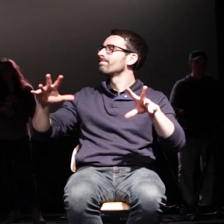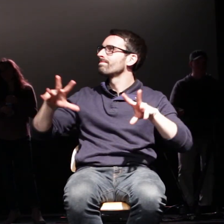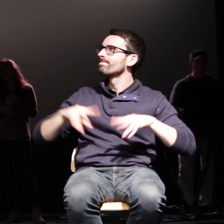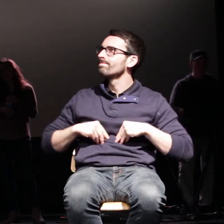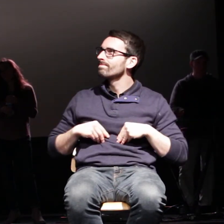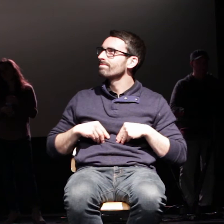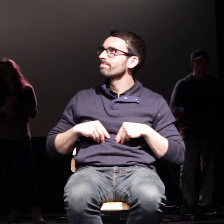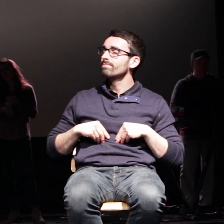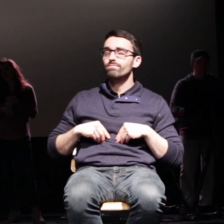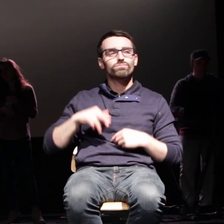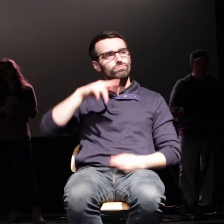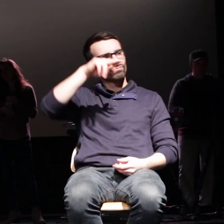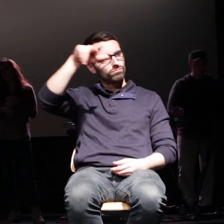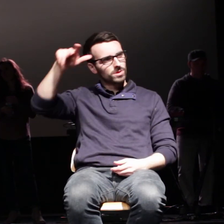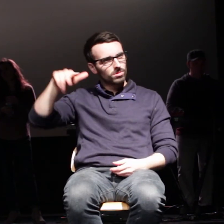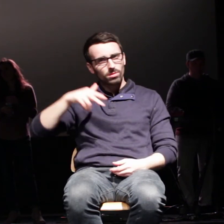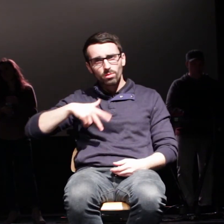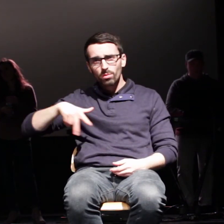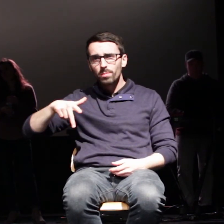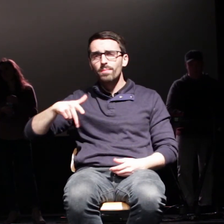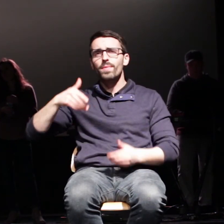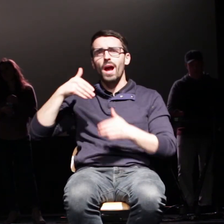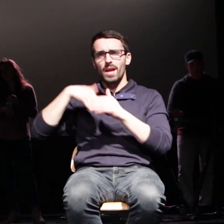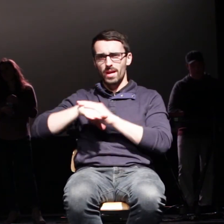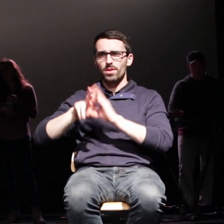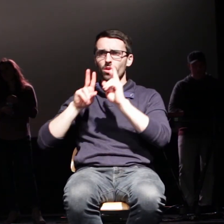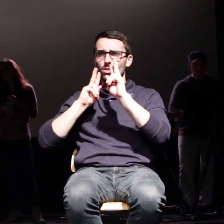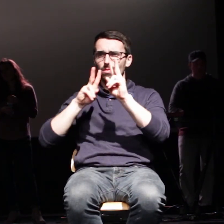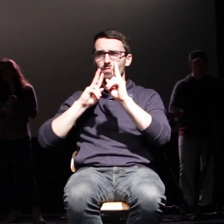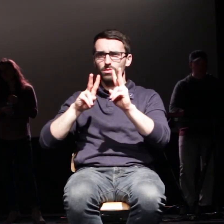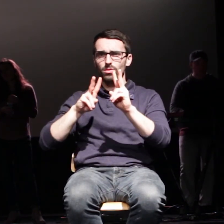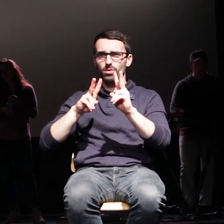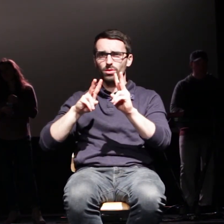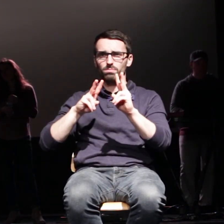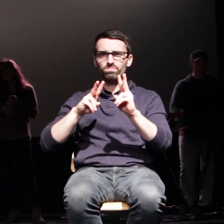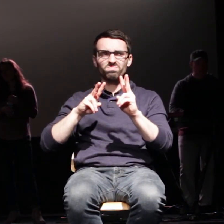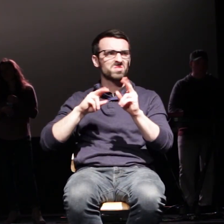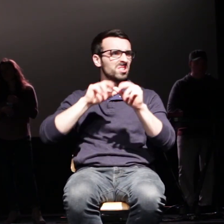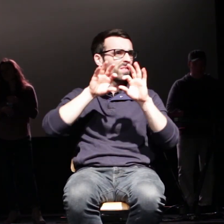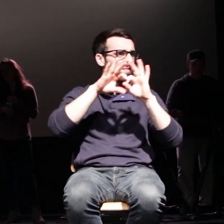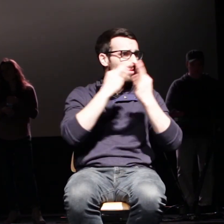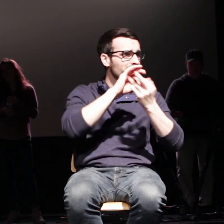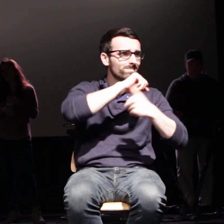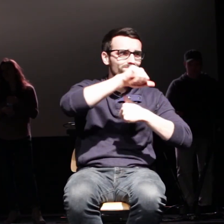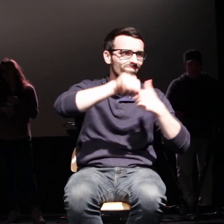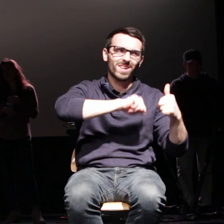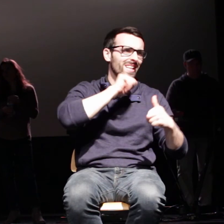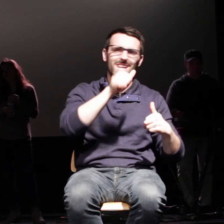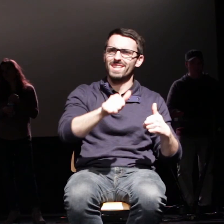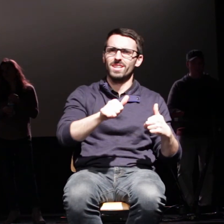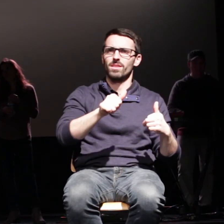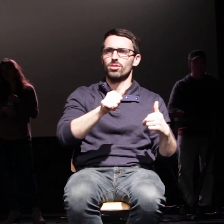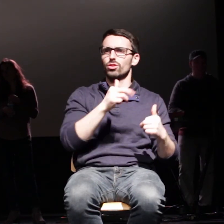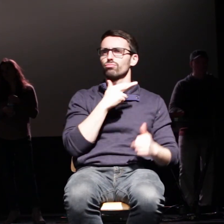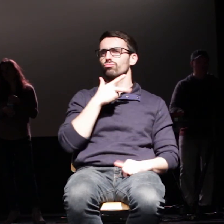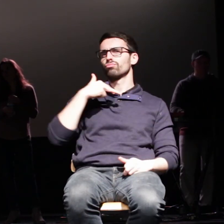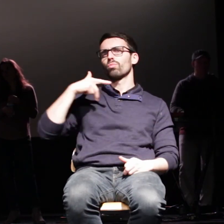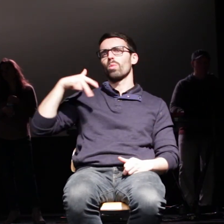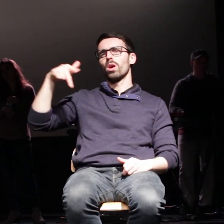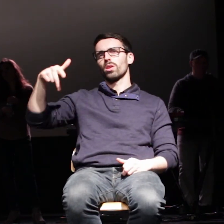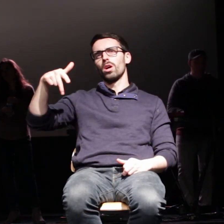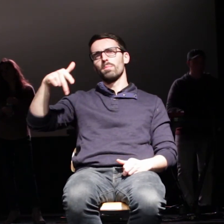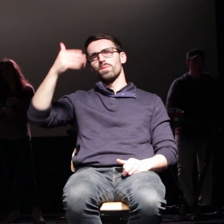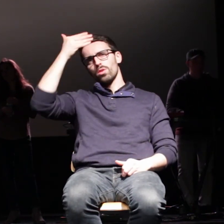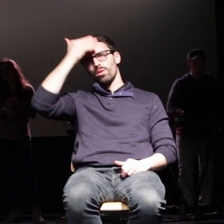came downstairs. I walked into the funeral. I hardly said 2 words to the family or to anybody. I stood up, went right up, opened